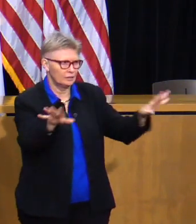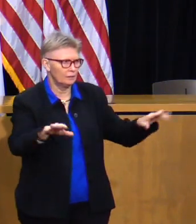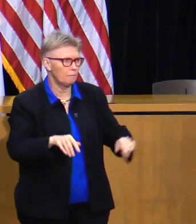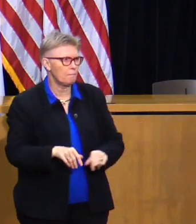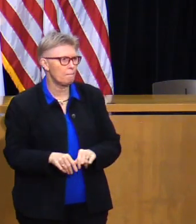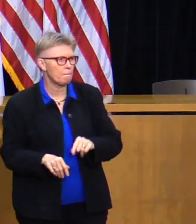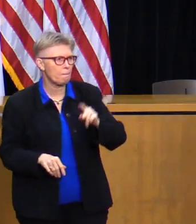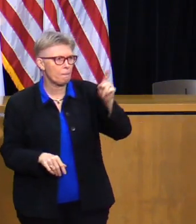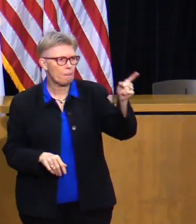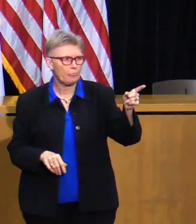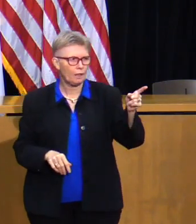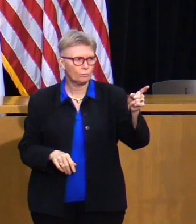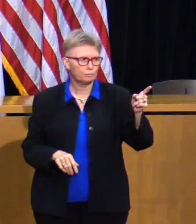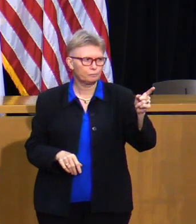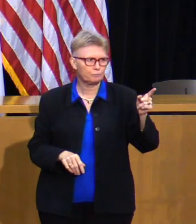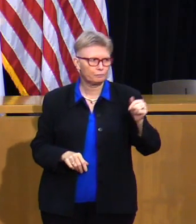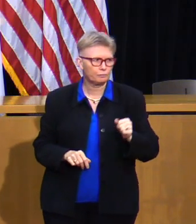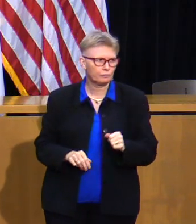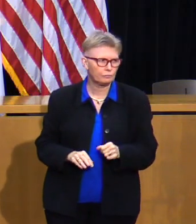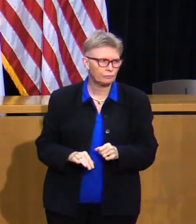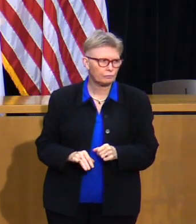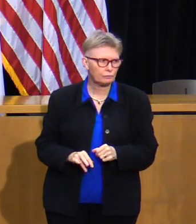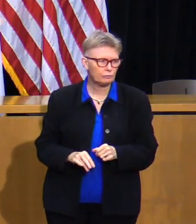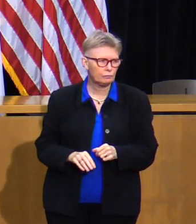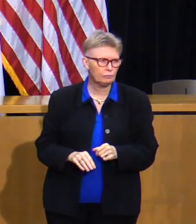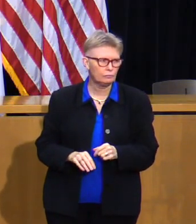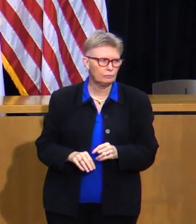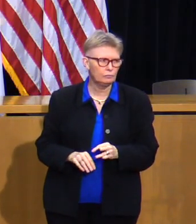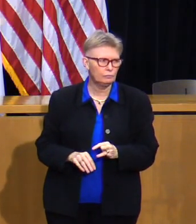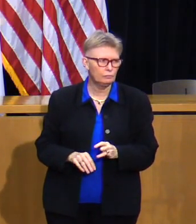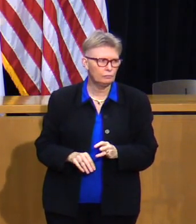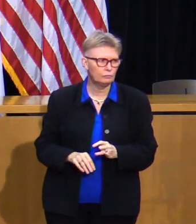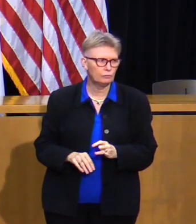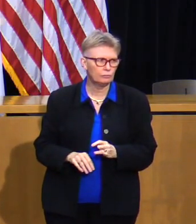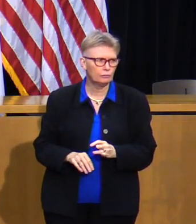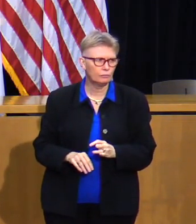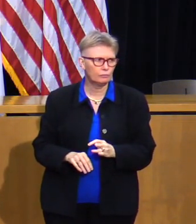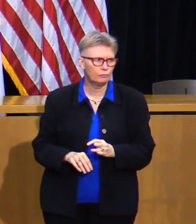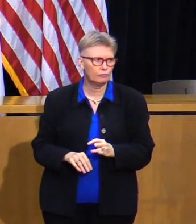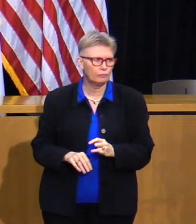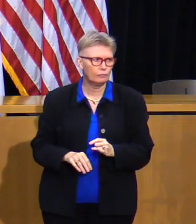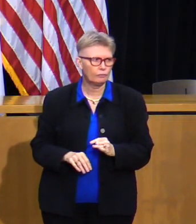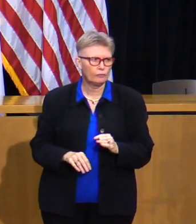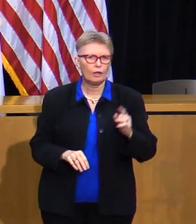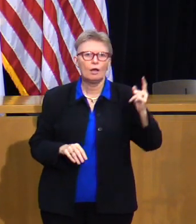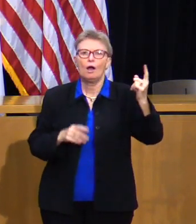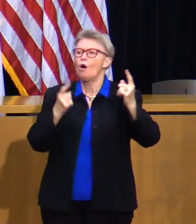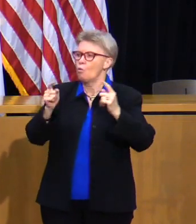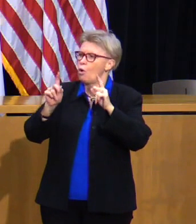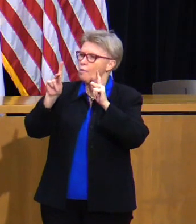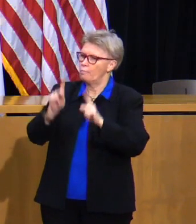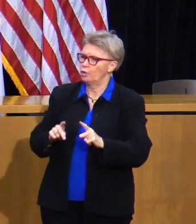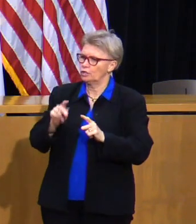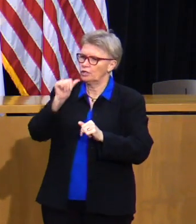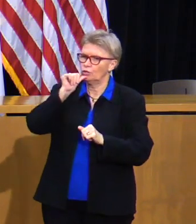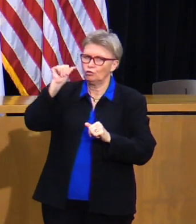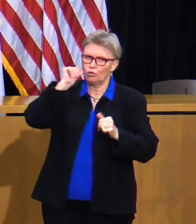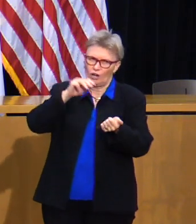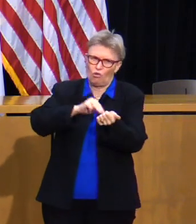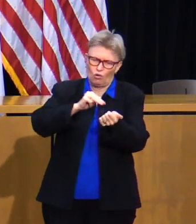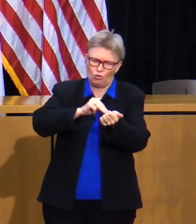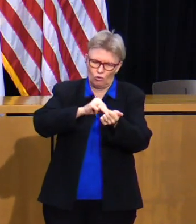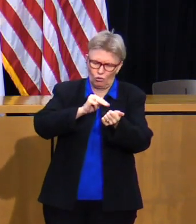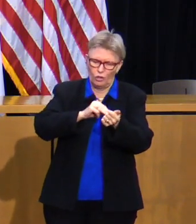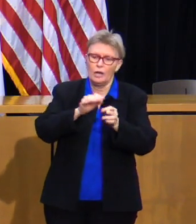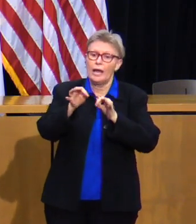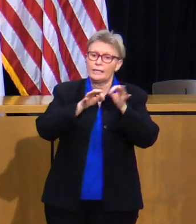epidemiologist characterized some of the orders that you came out with yesterday as pandemic theater, particularly referencing the wearing masks outside all the